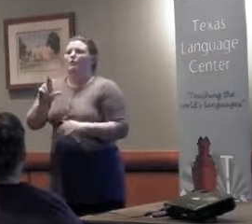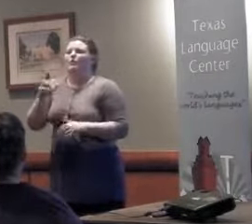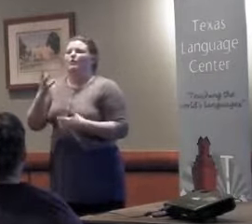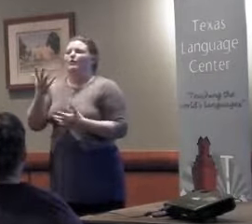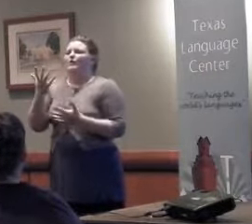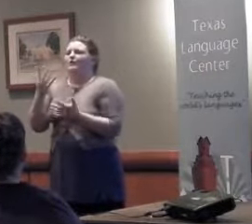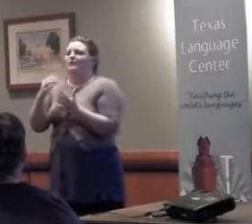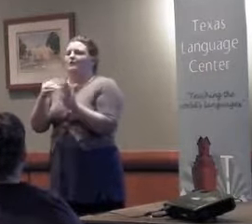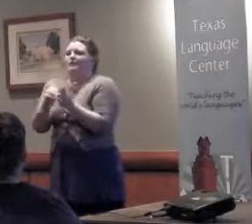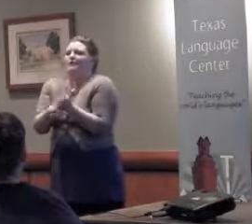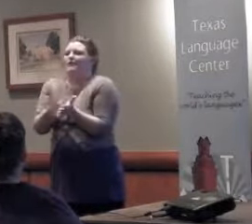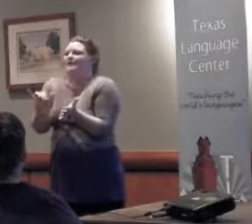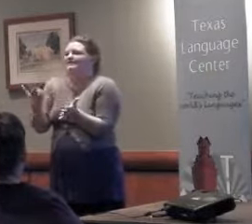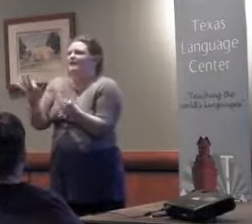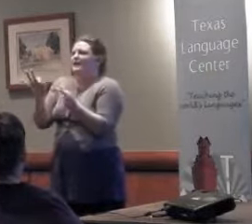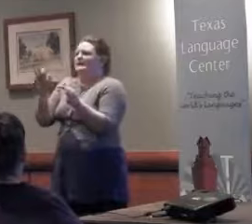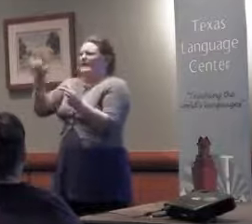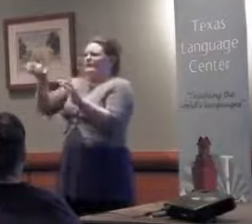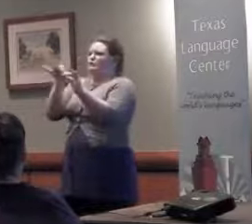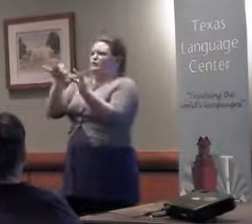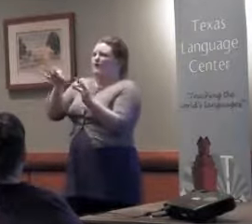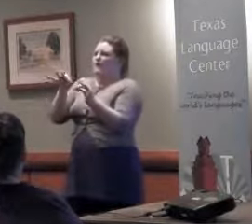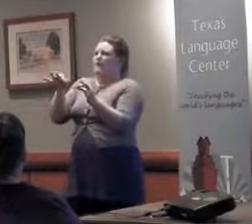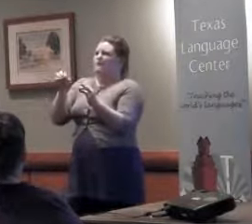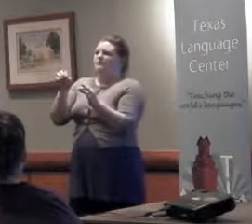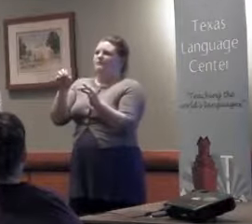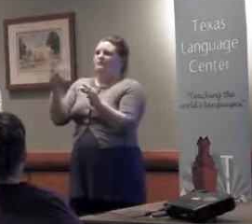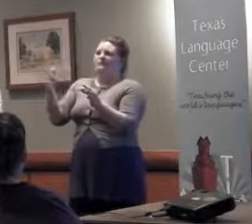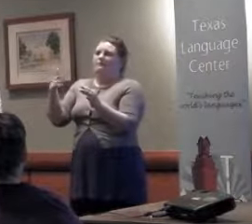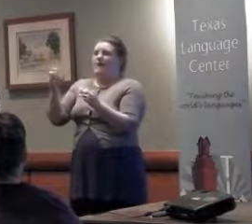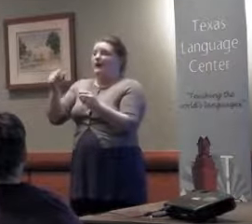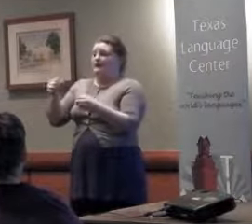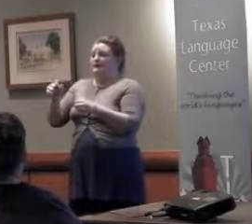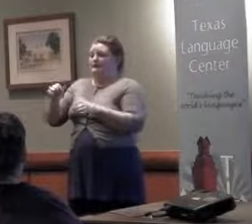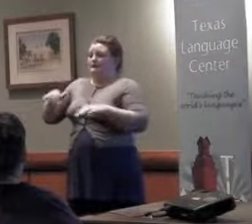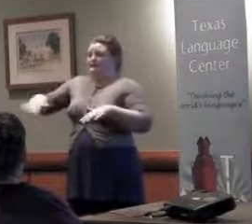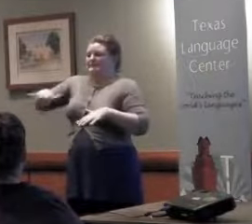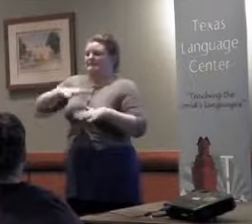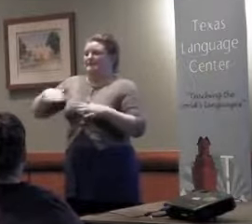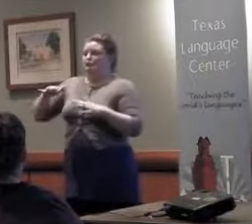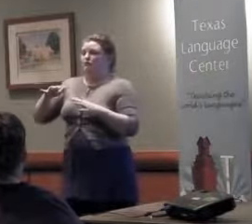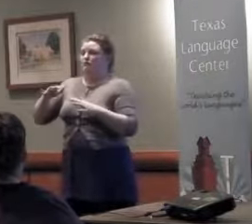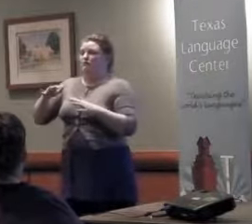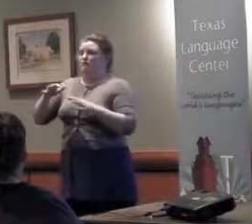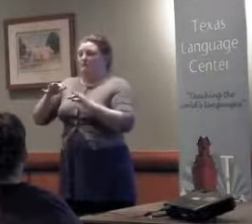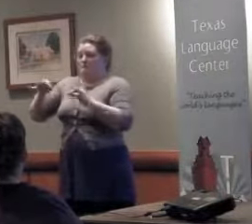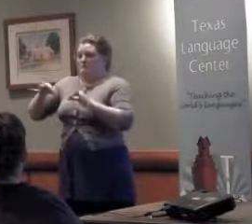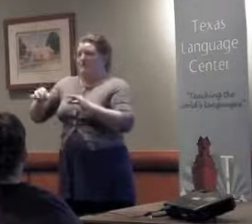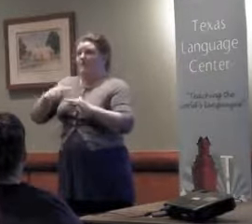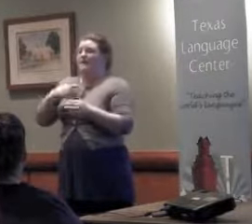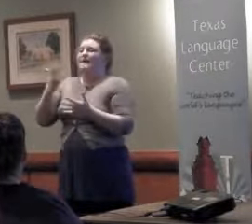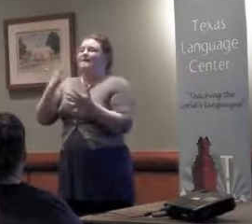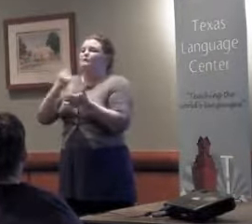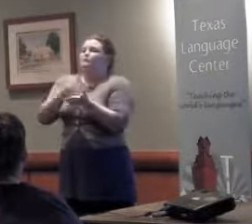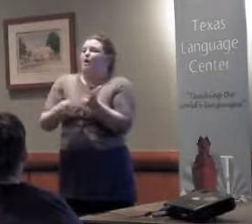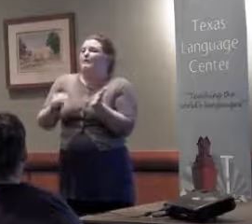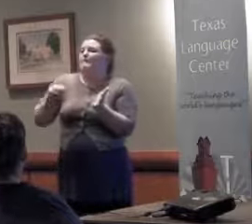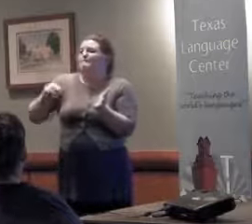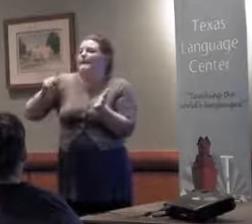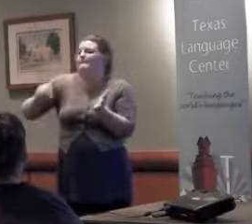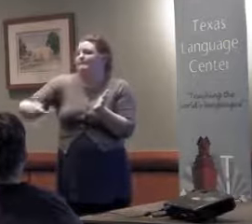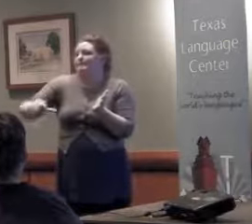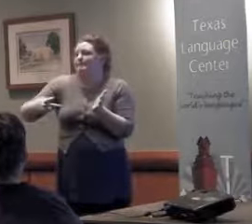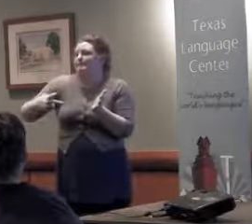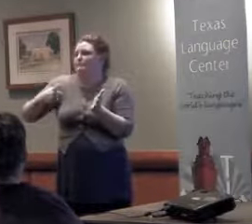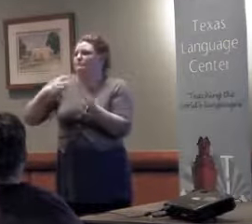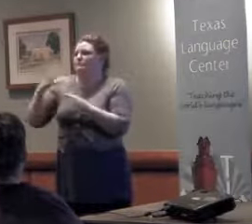indicating if it's a description of an actual spatial feature. They may draw on a map what that spatial feature may look